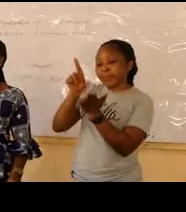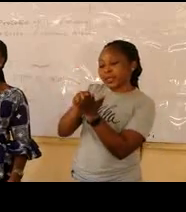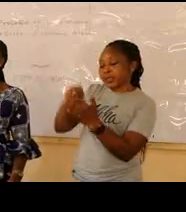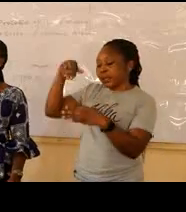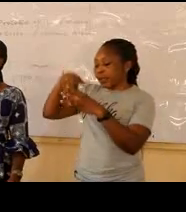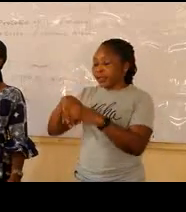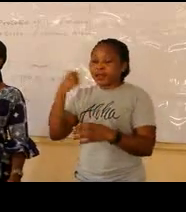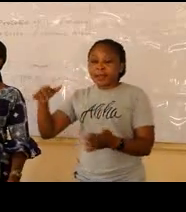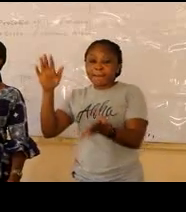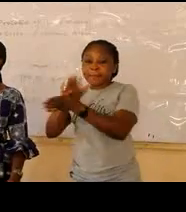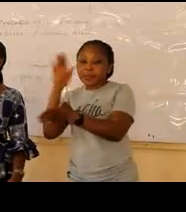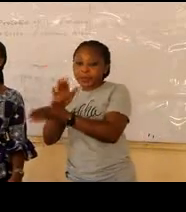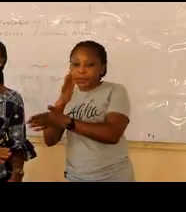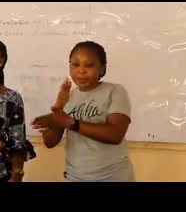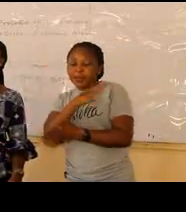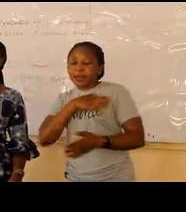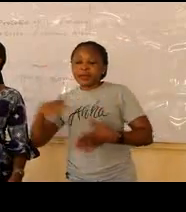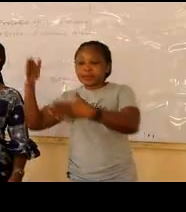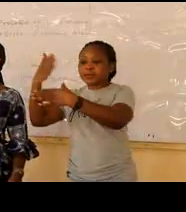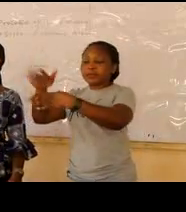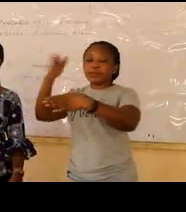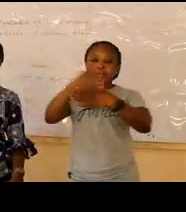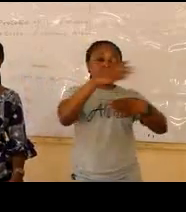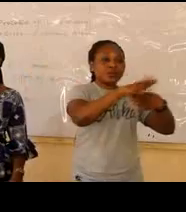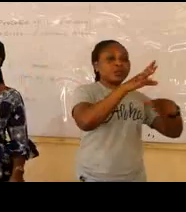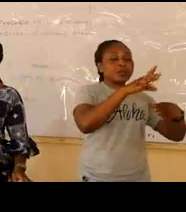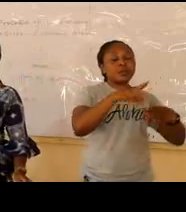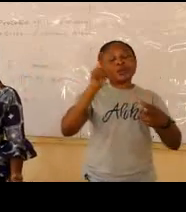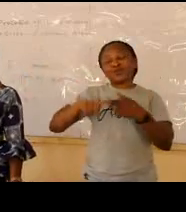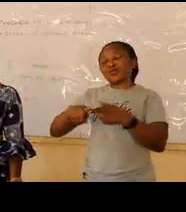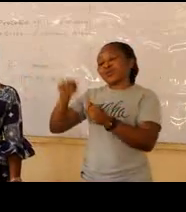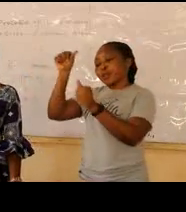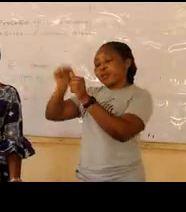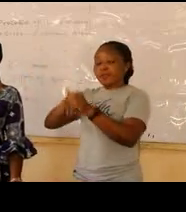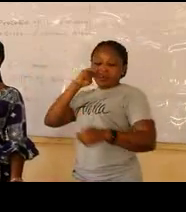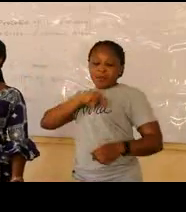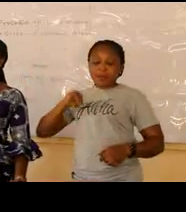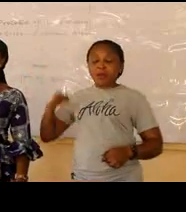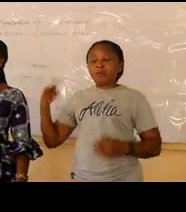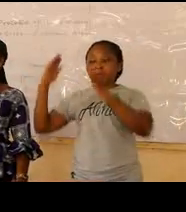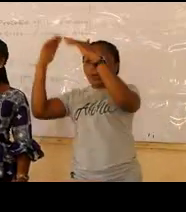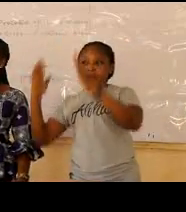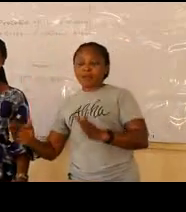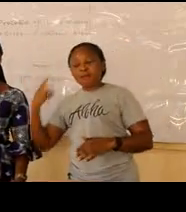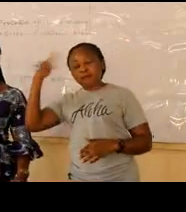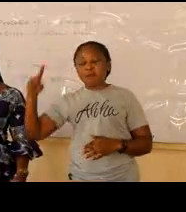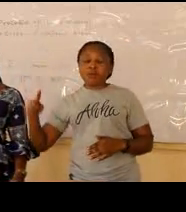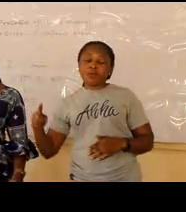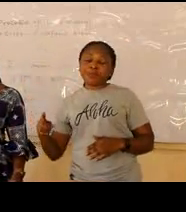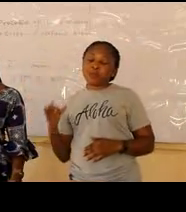the bill. And then it will be distributed or given to each member of the house for further what? Study.